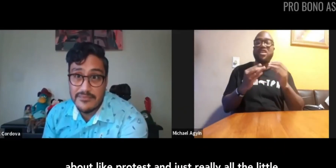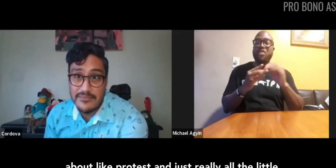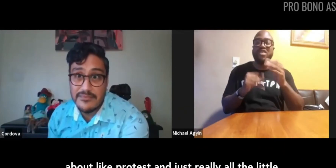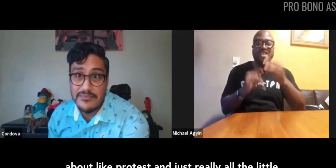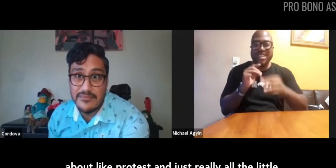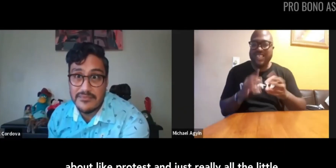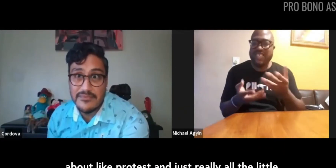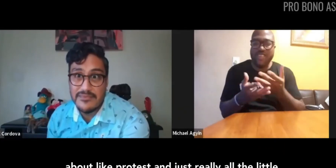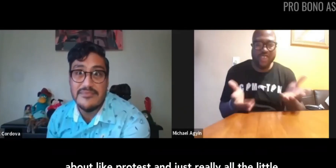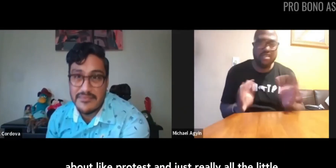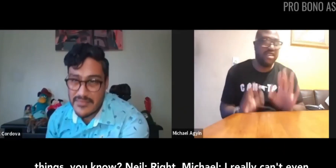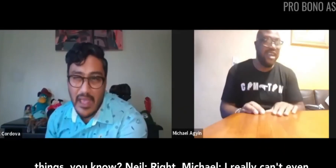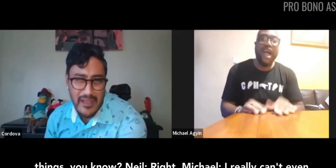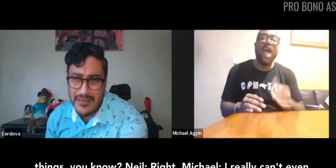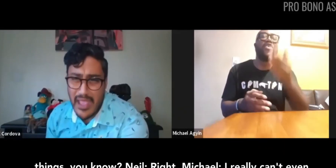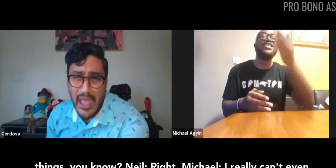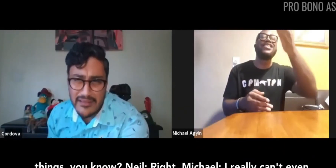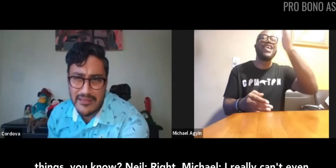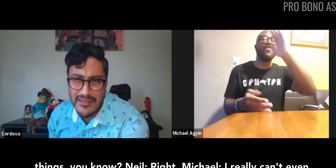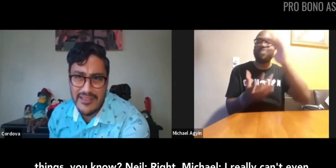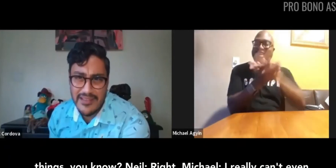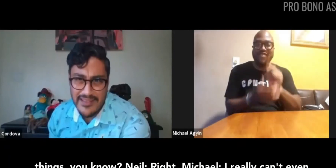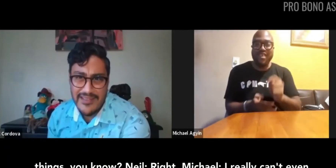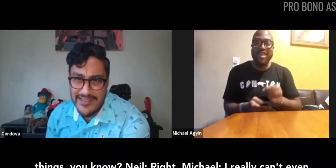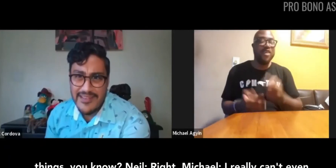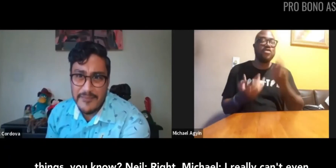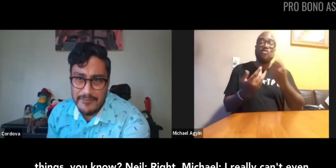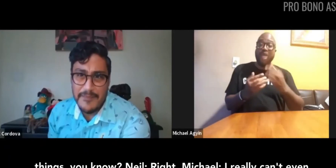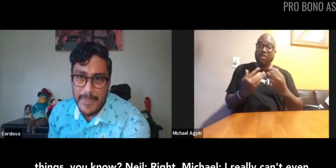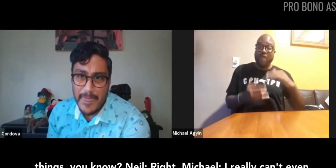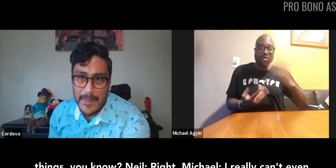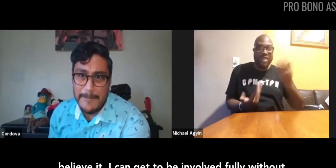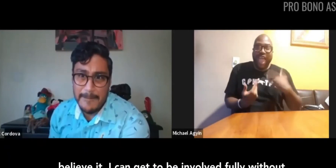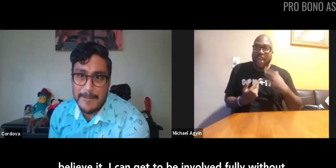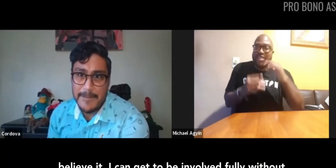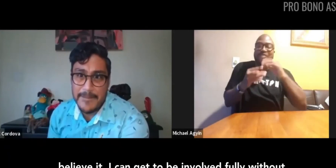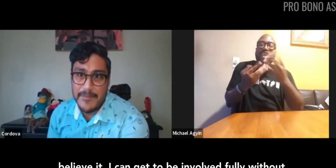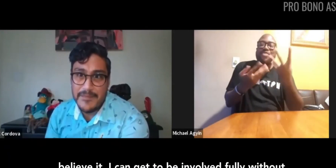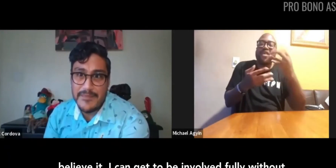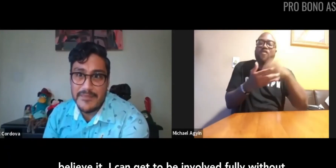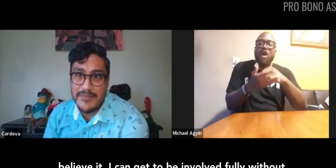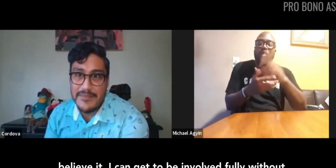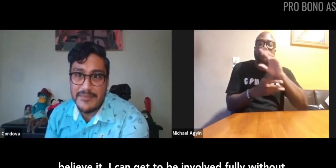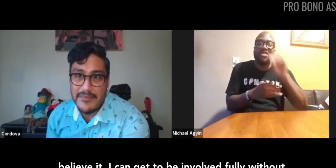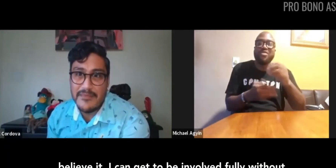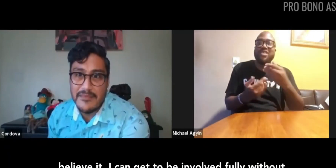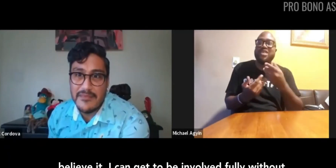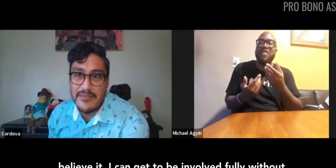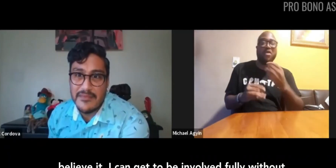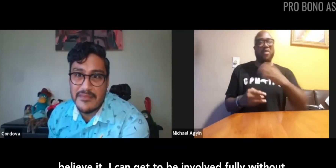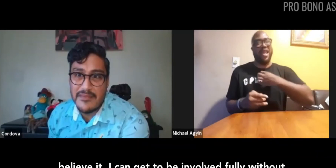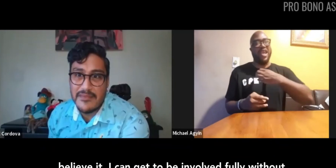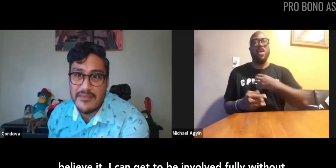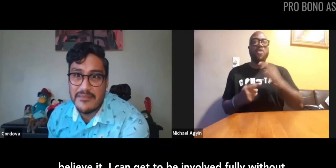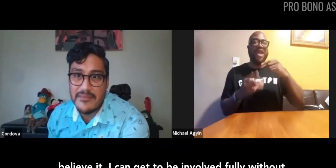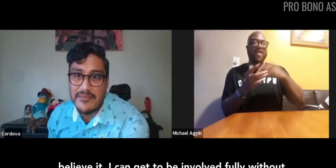just really all the little things, Right. I really can't even believe it. I can